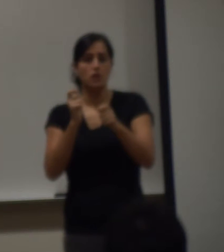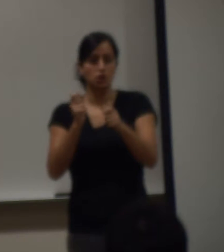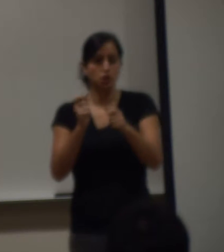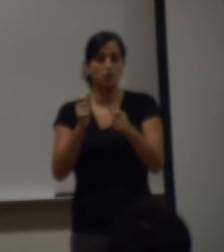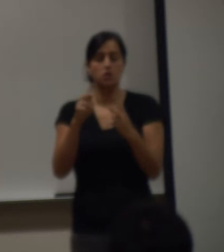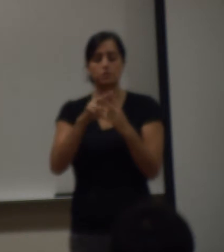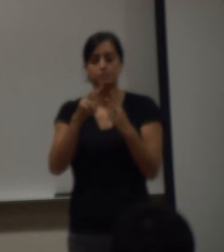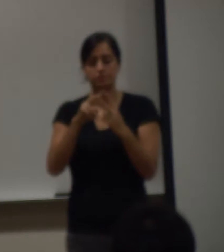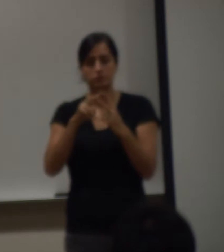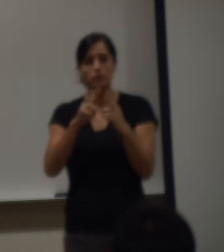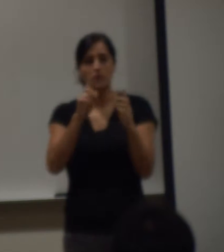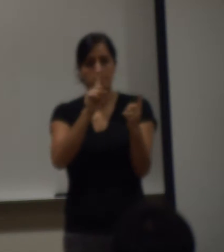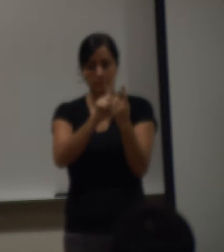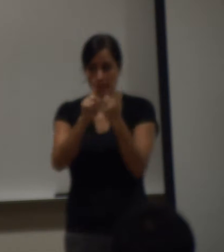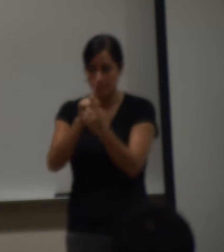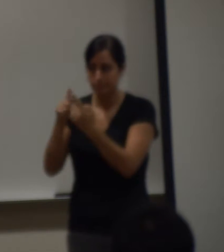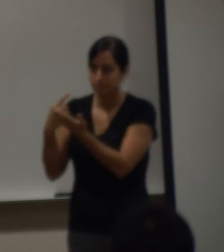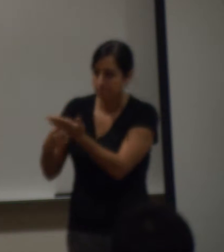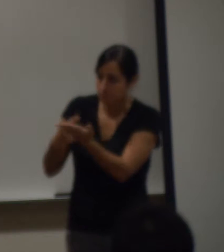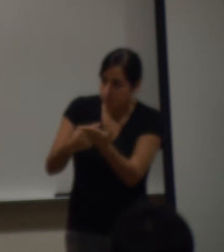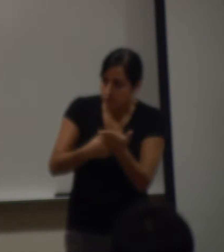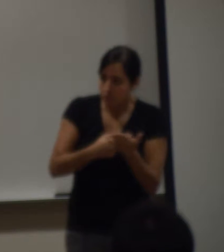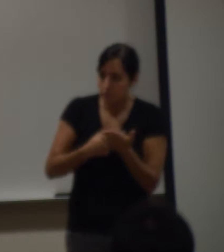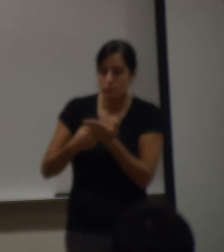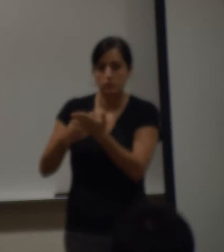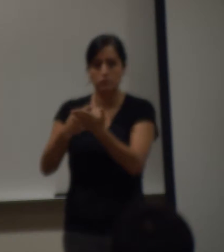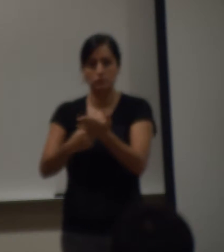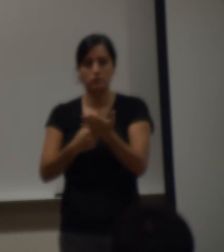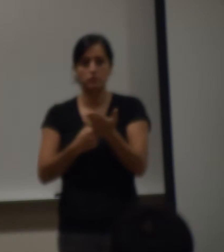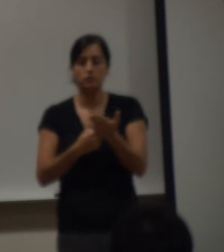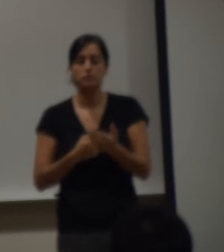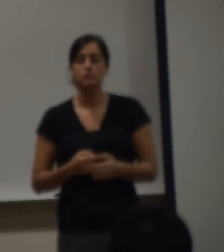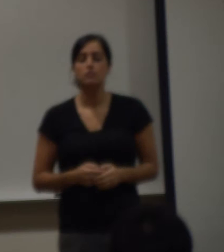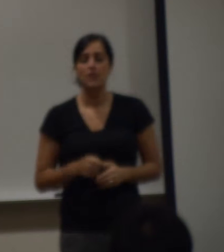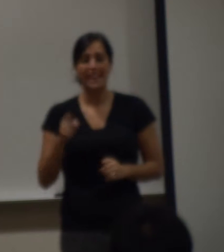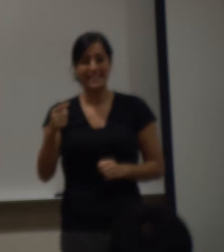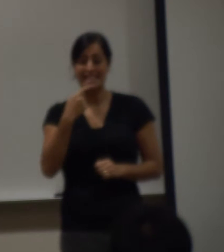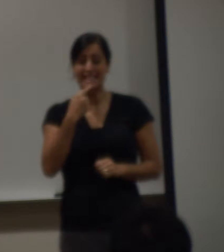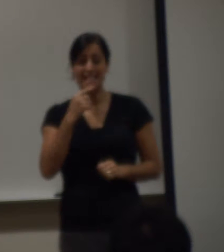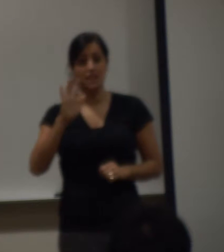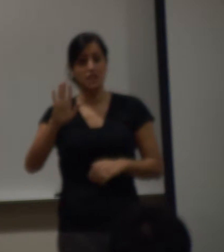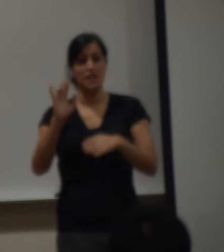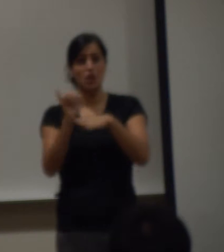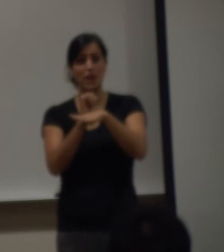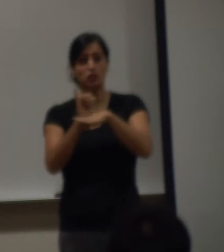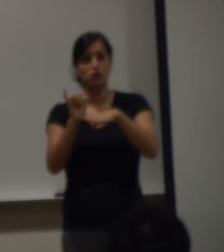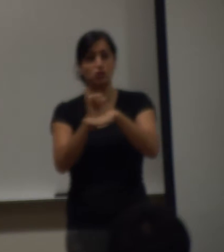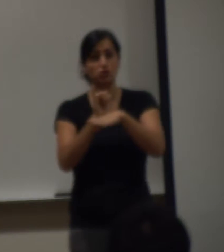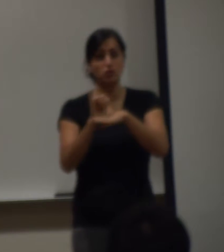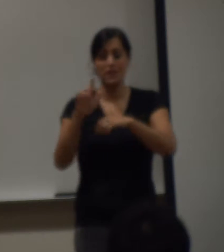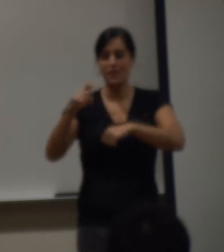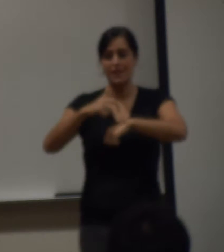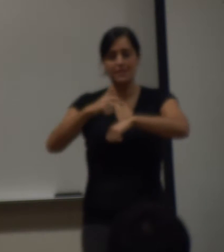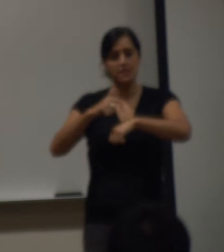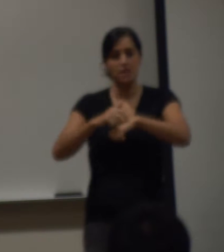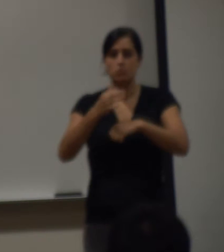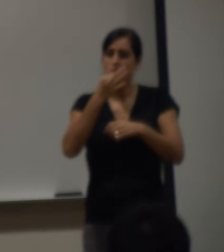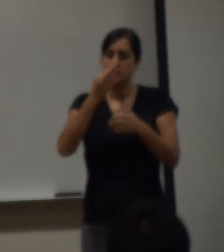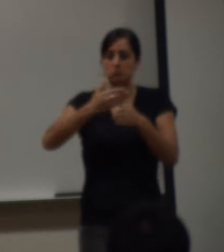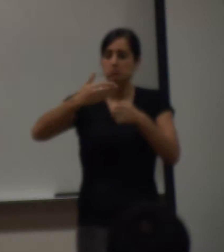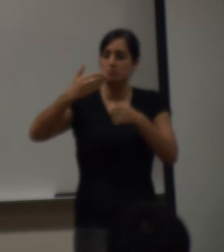they saw their industries really coming to an end or being economically